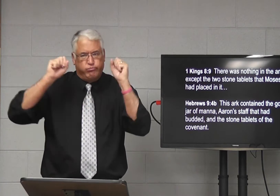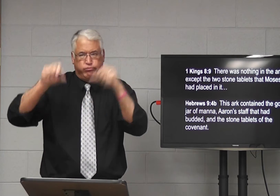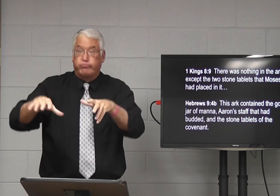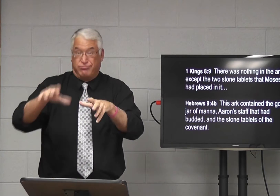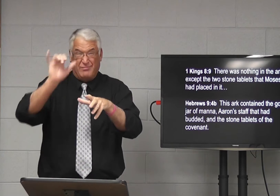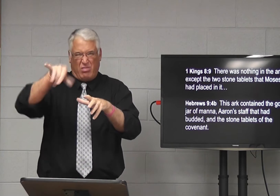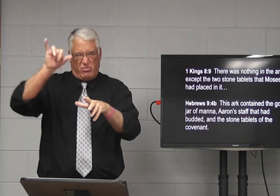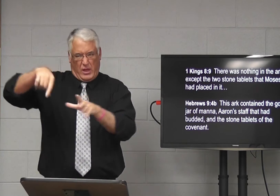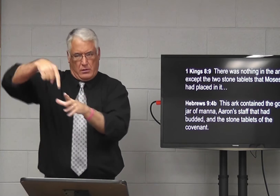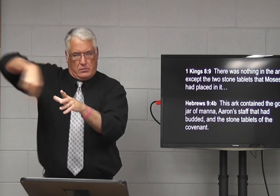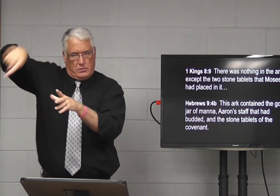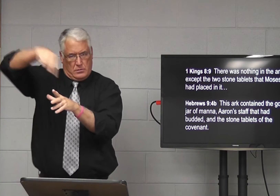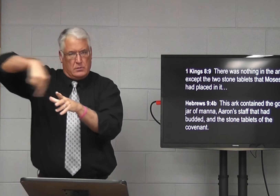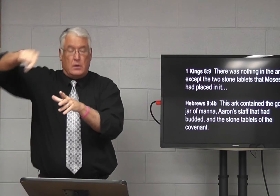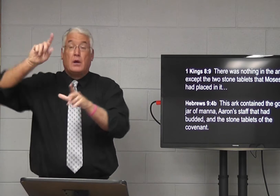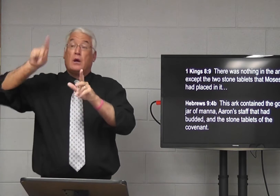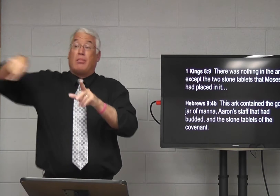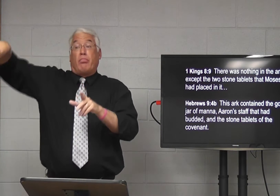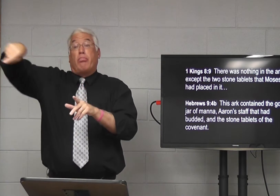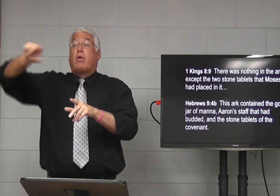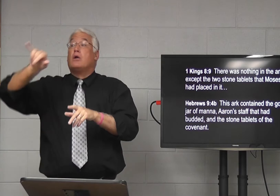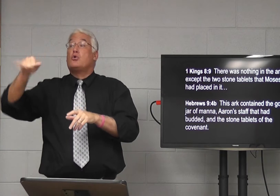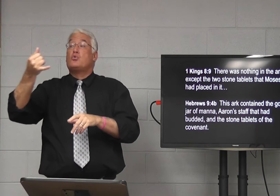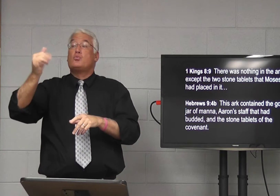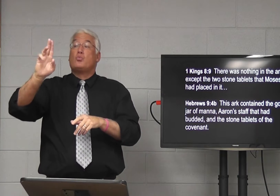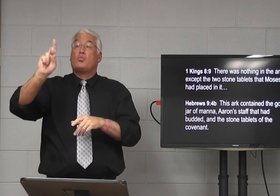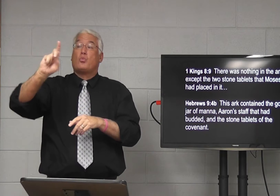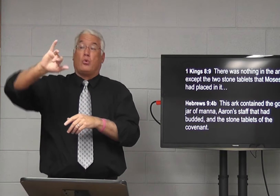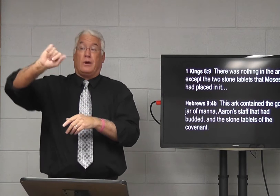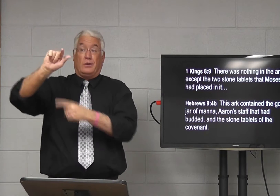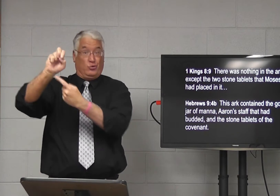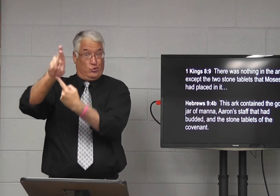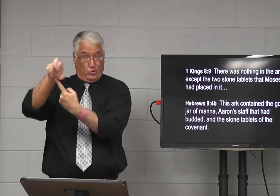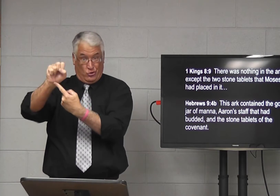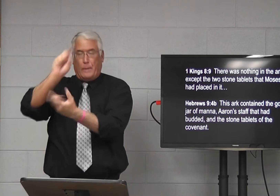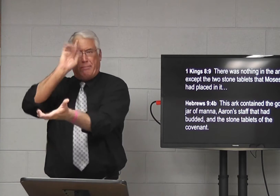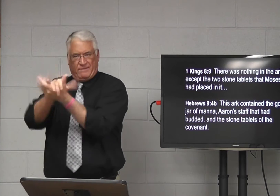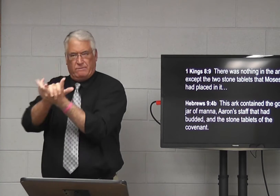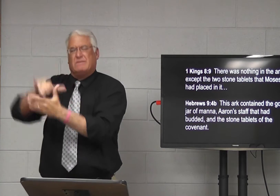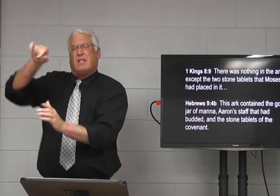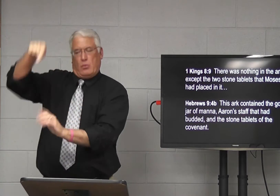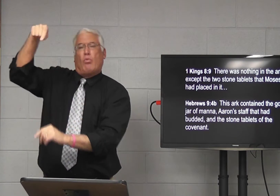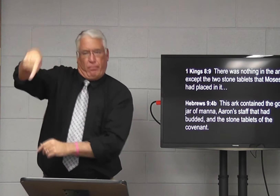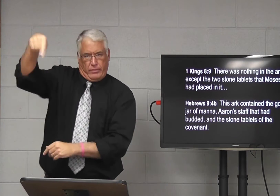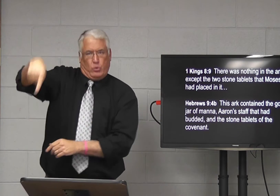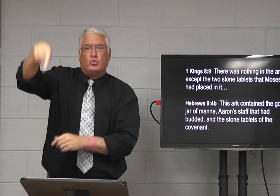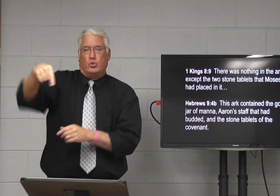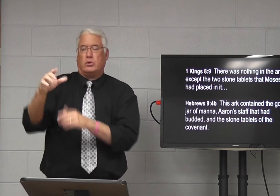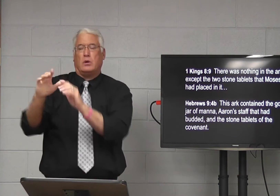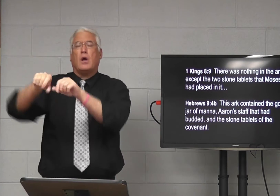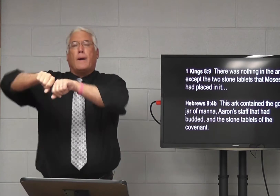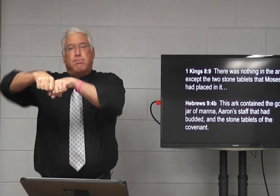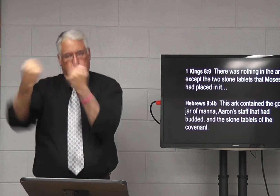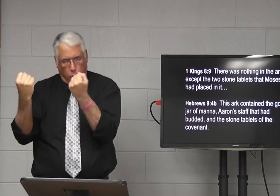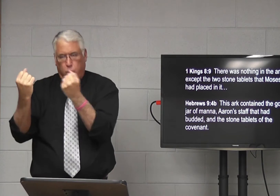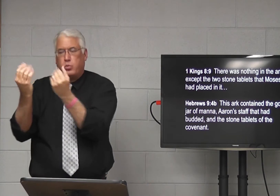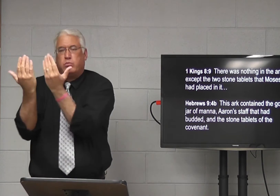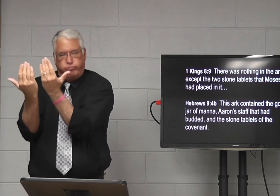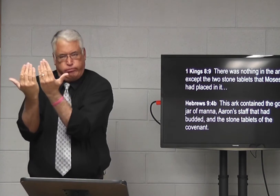they started worshiping idols, and Moses broke the tablets. And they believe that the